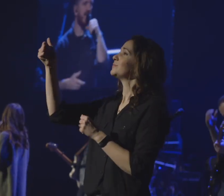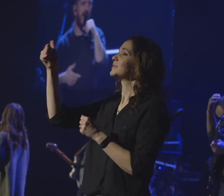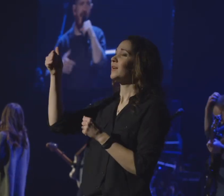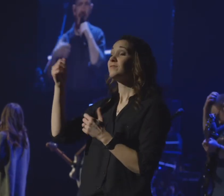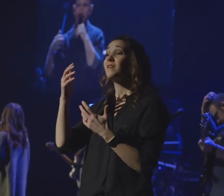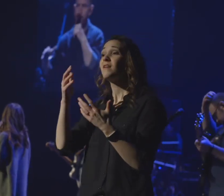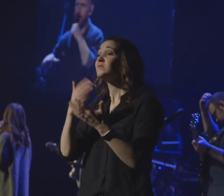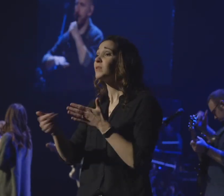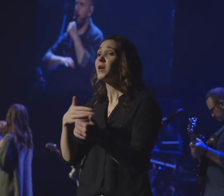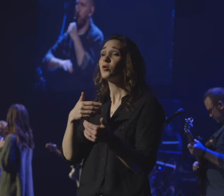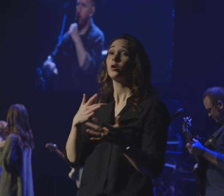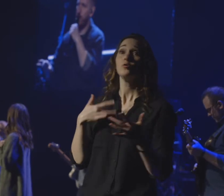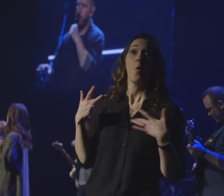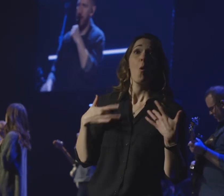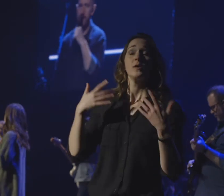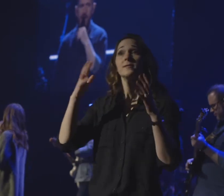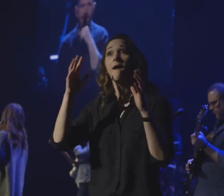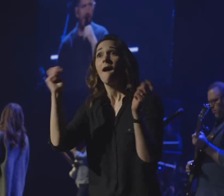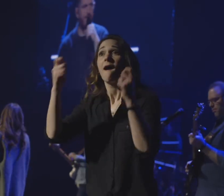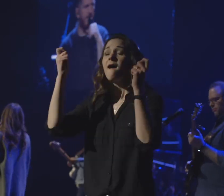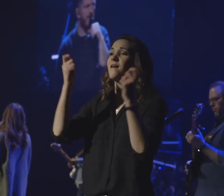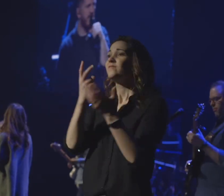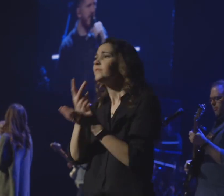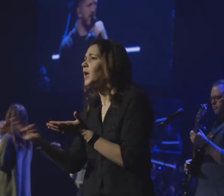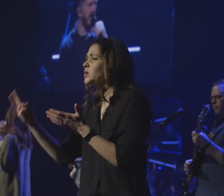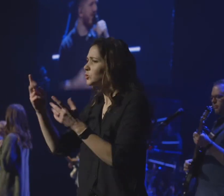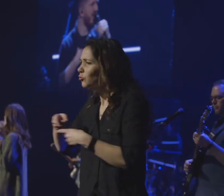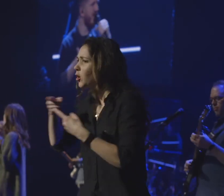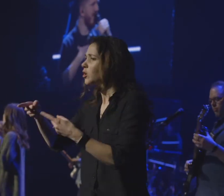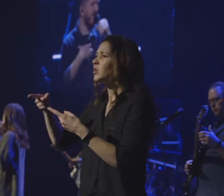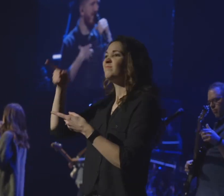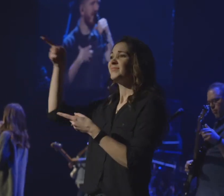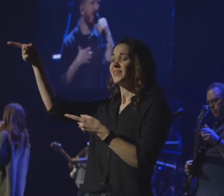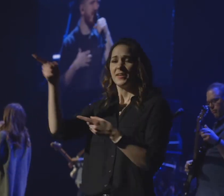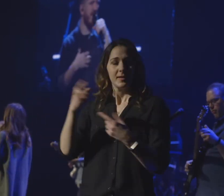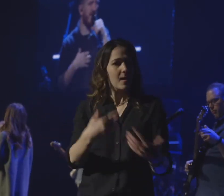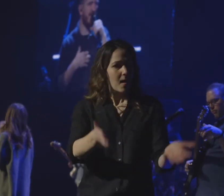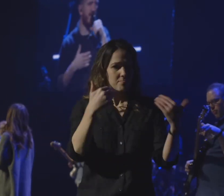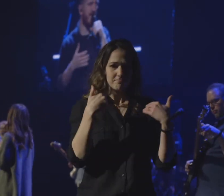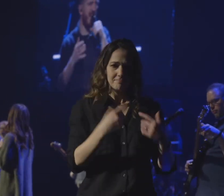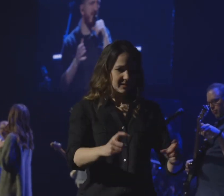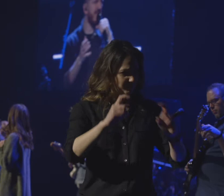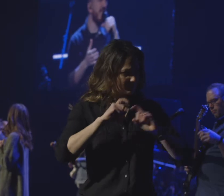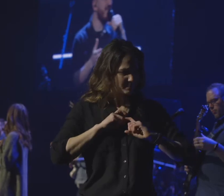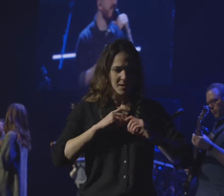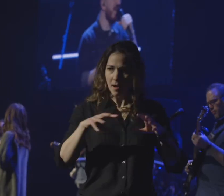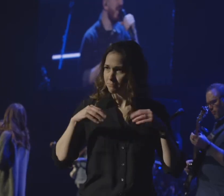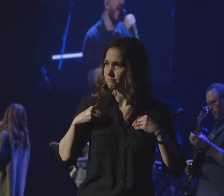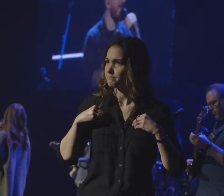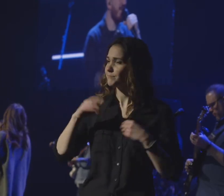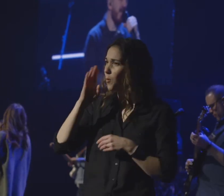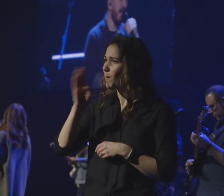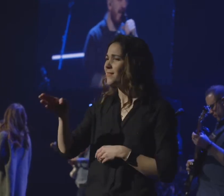joys, everything. Lay it before him. And I know for me, kind of reflecting on this song, it's just kind of a season